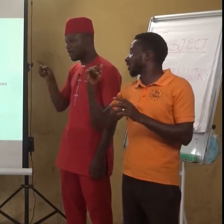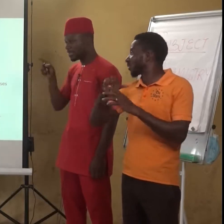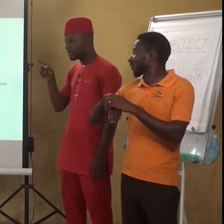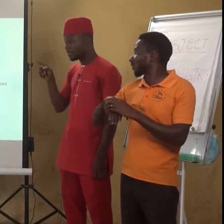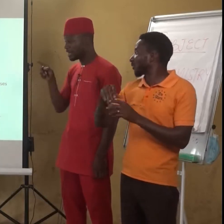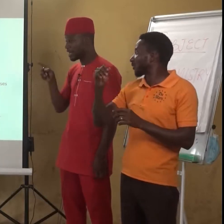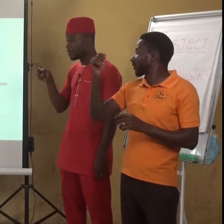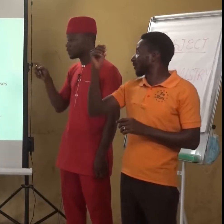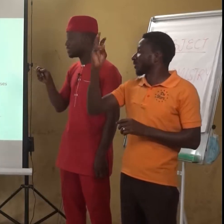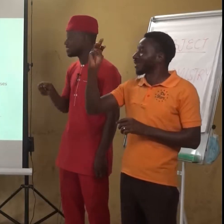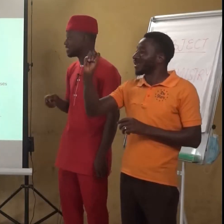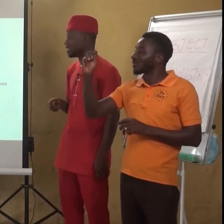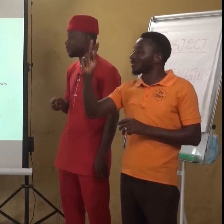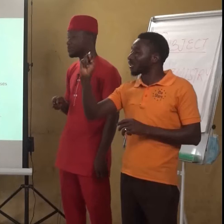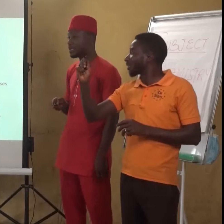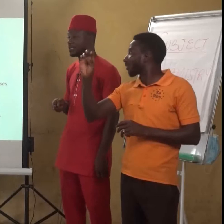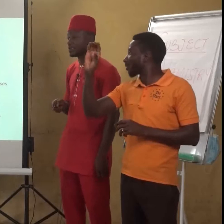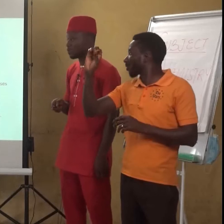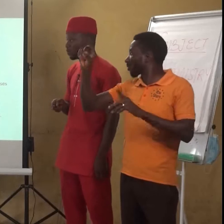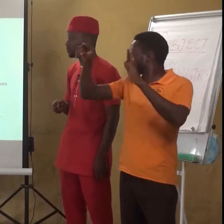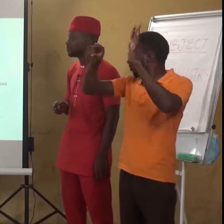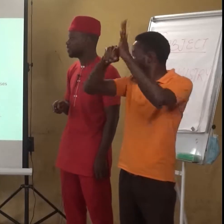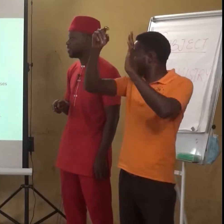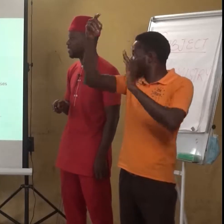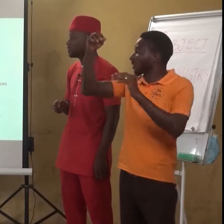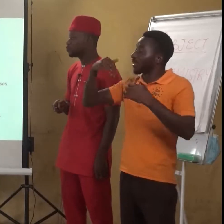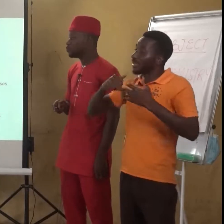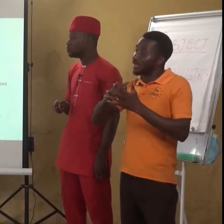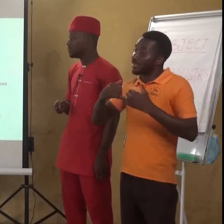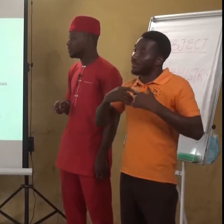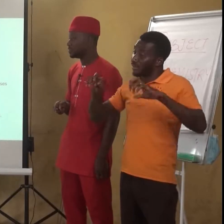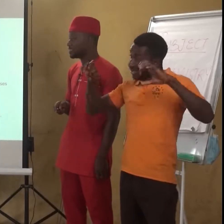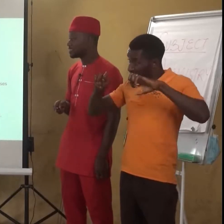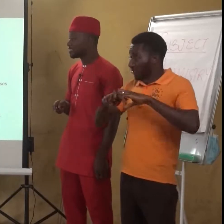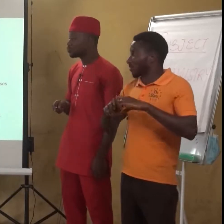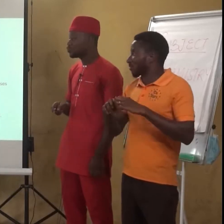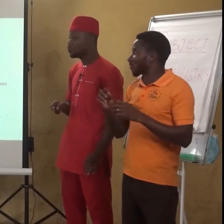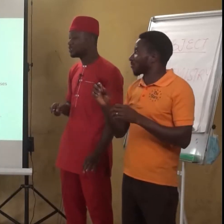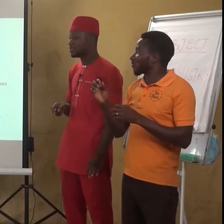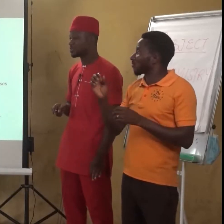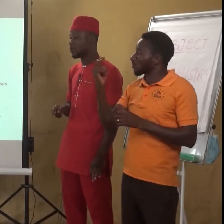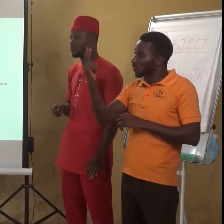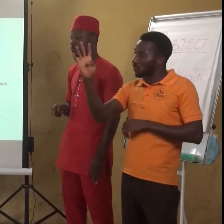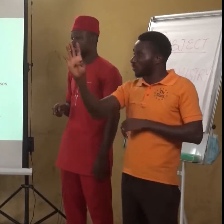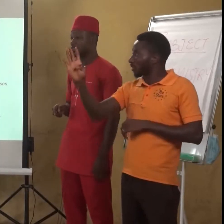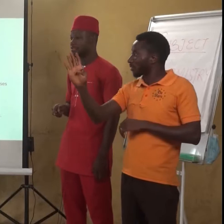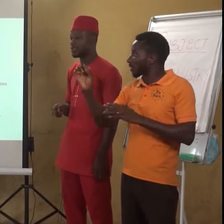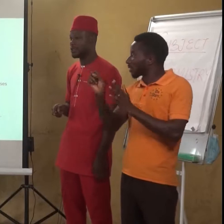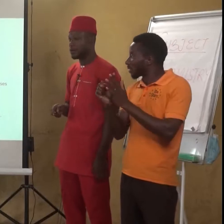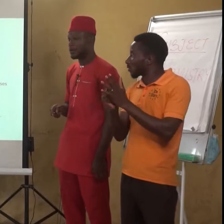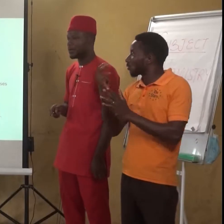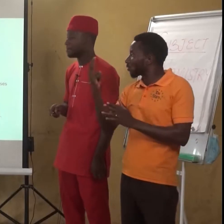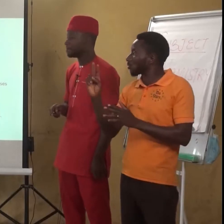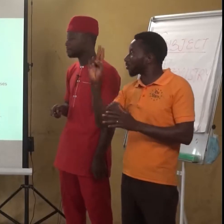MnO4. It is an ion, so it has a charge of minus. Then 2b, state 2 uses of